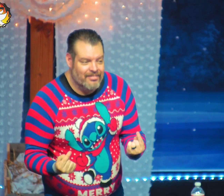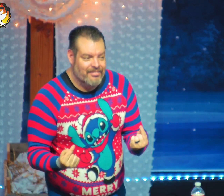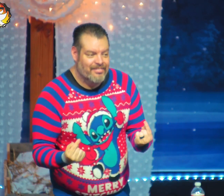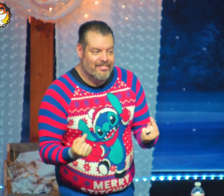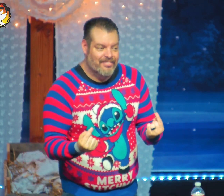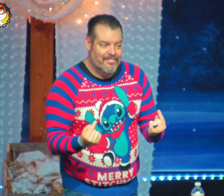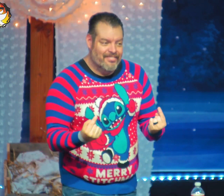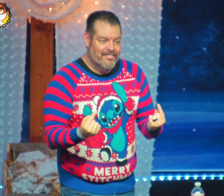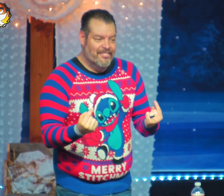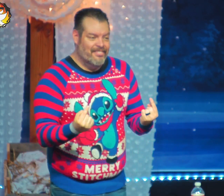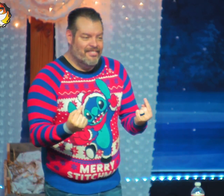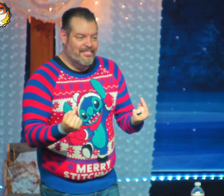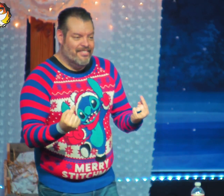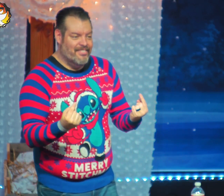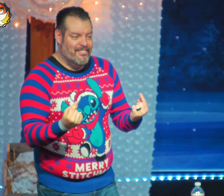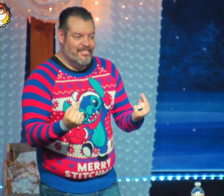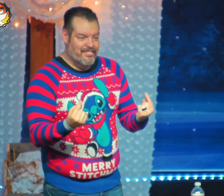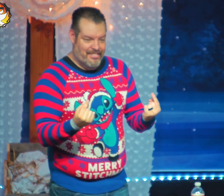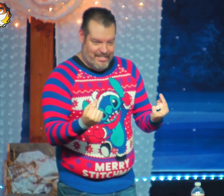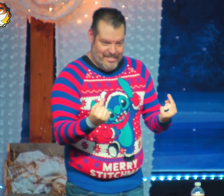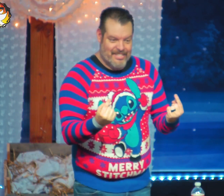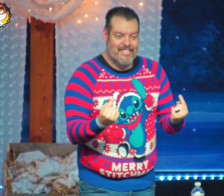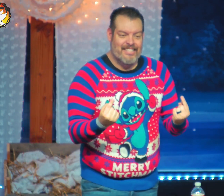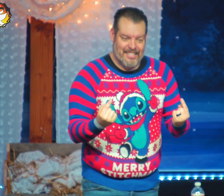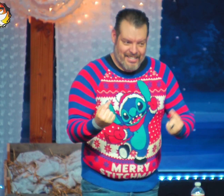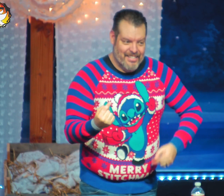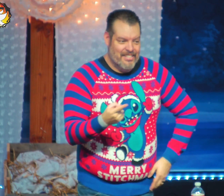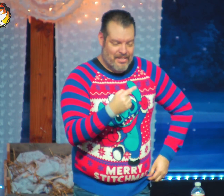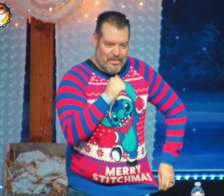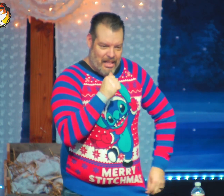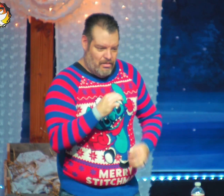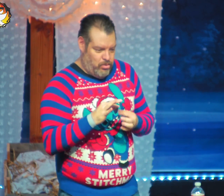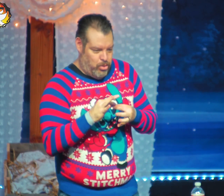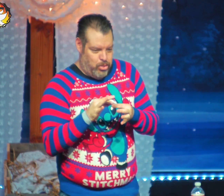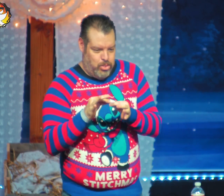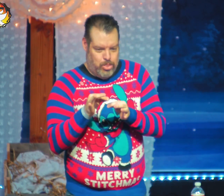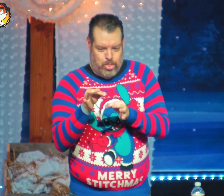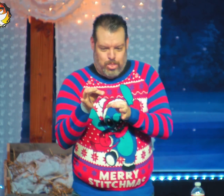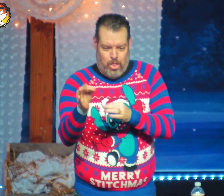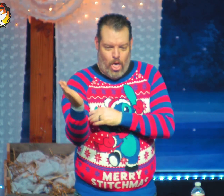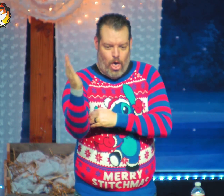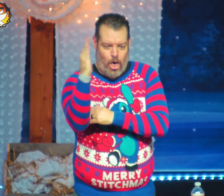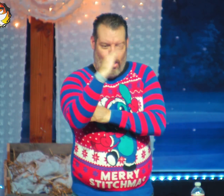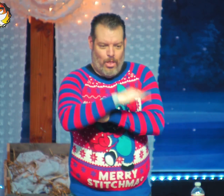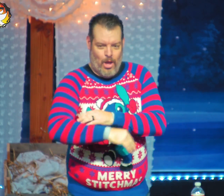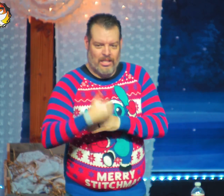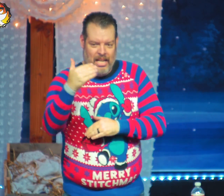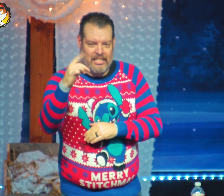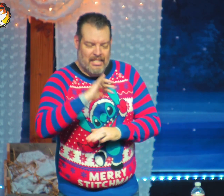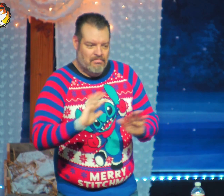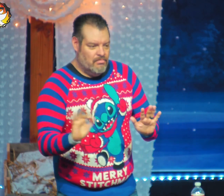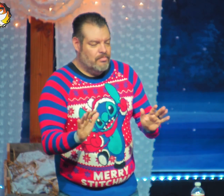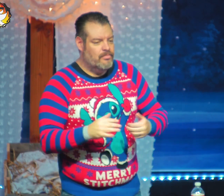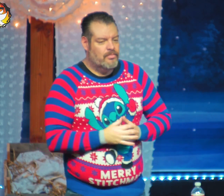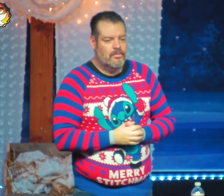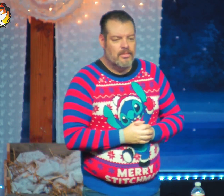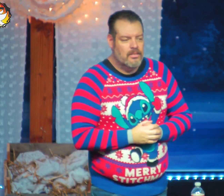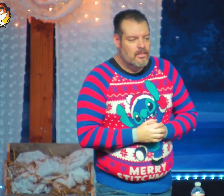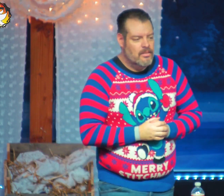be angry. Did you know the Bible says be angry? I know you're saying, wait a minute. Yes, it ties into be angry, but